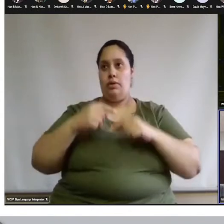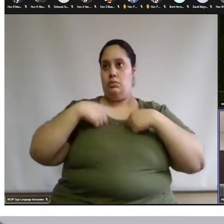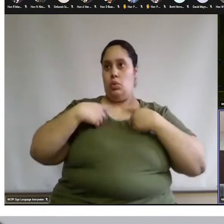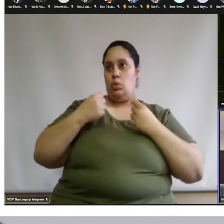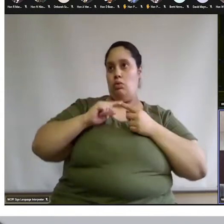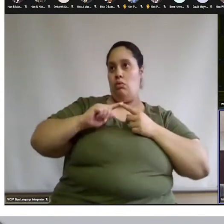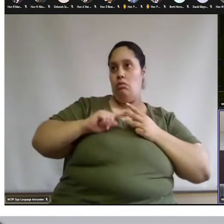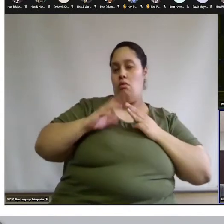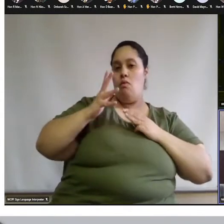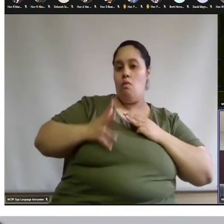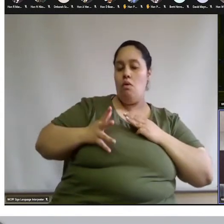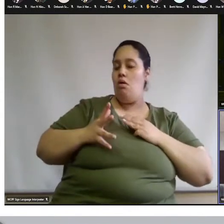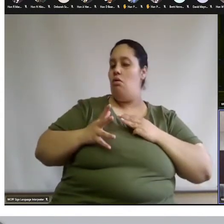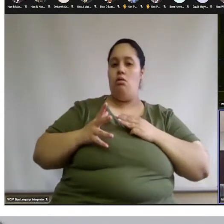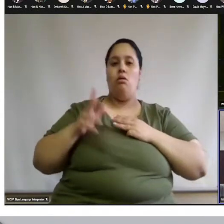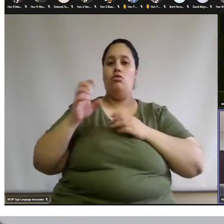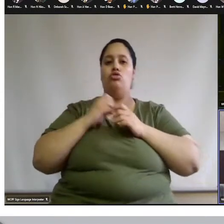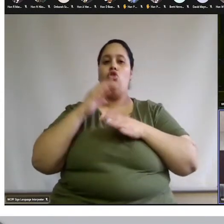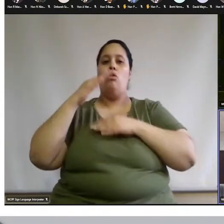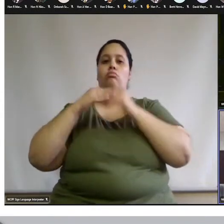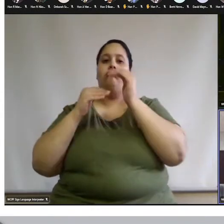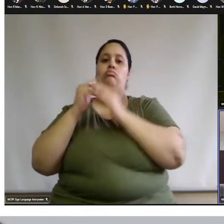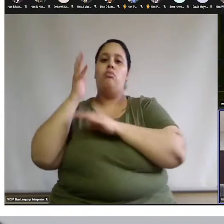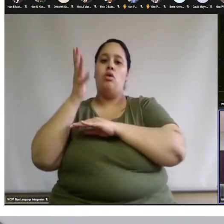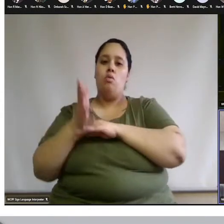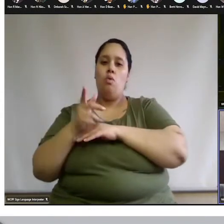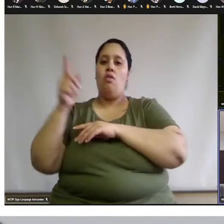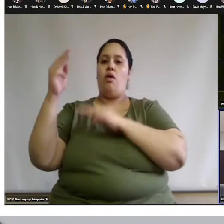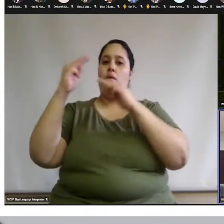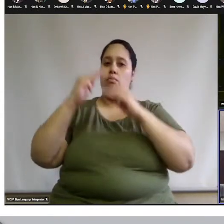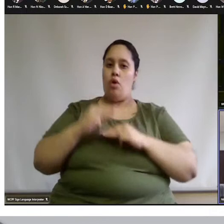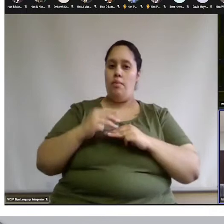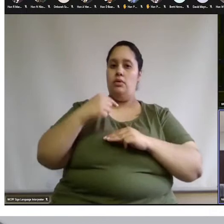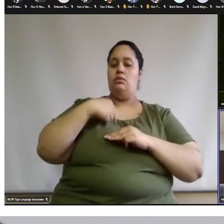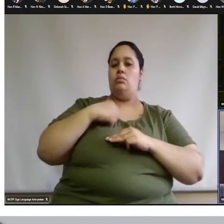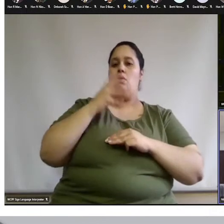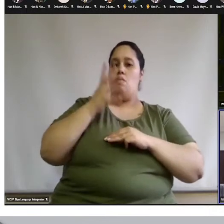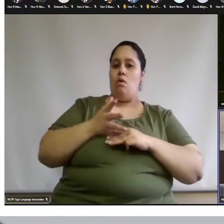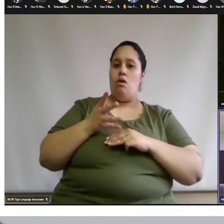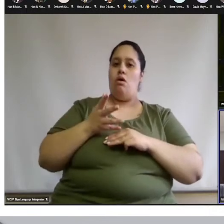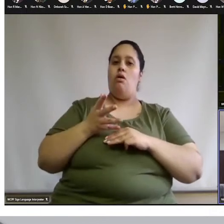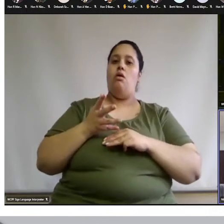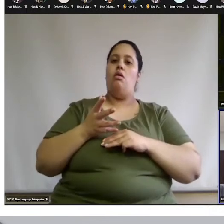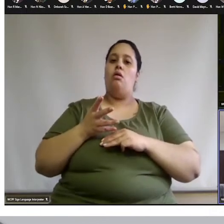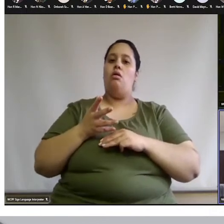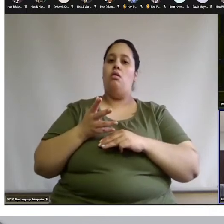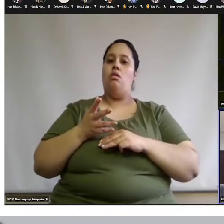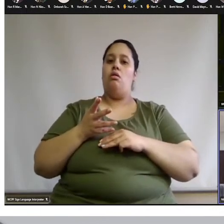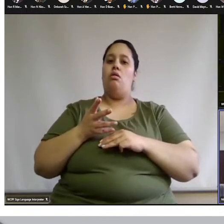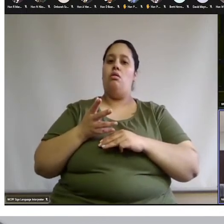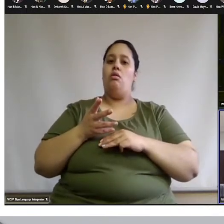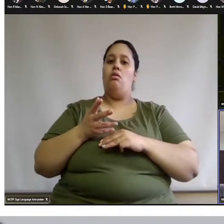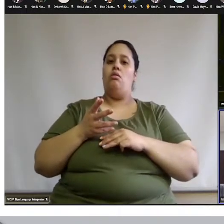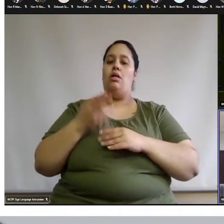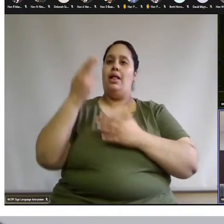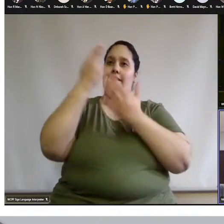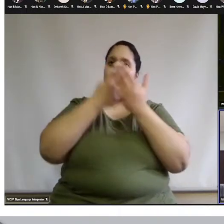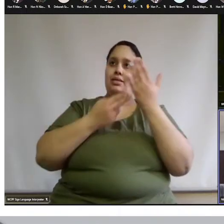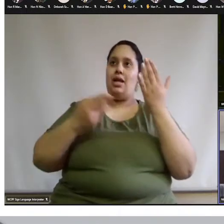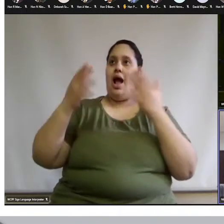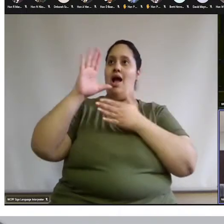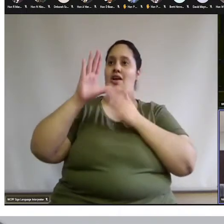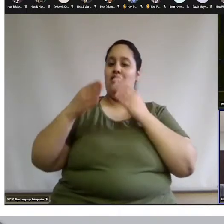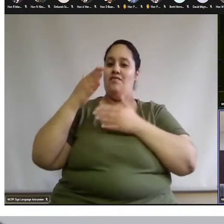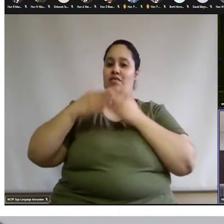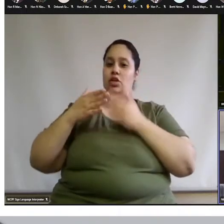will start with the construction work. They have promised me that they have completed the architectural designs. I have personally met